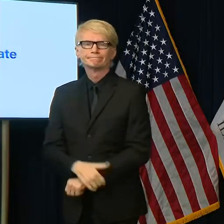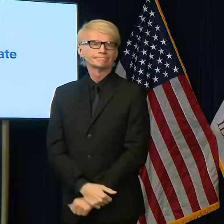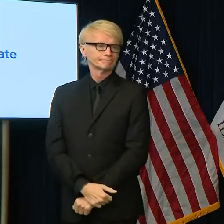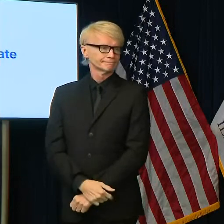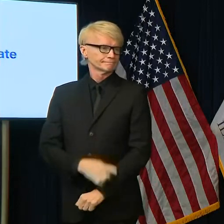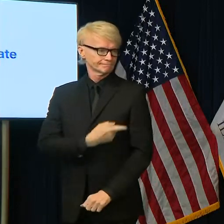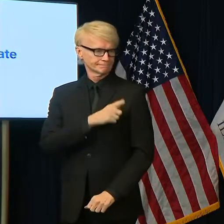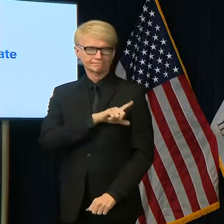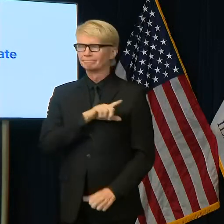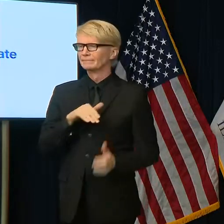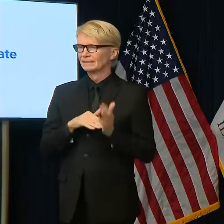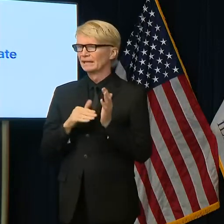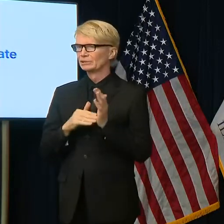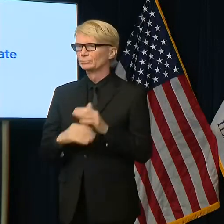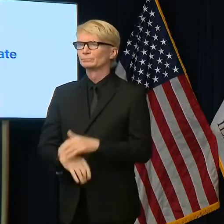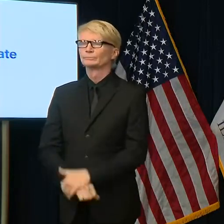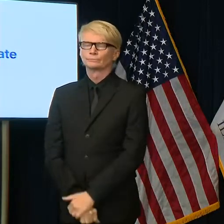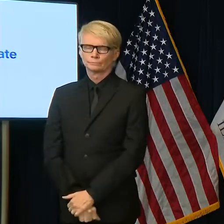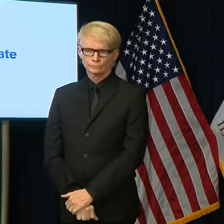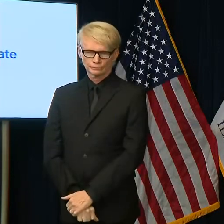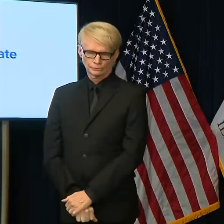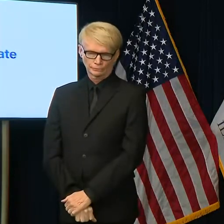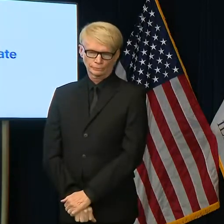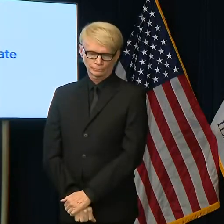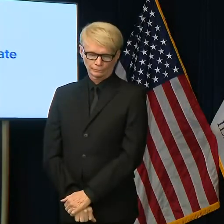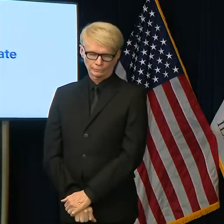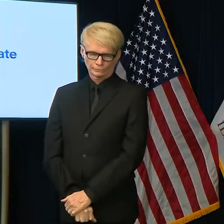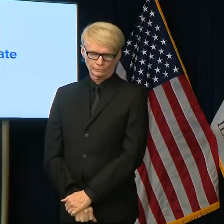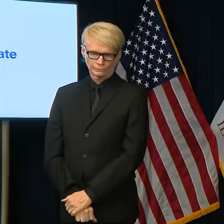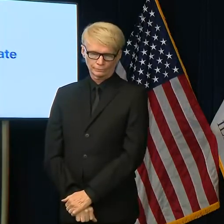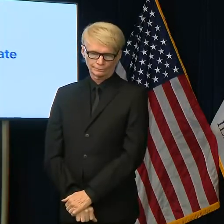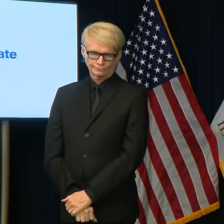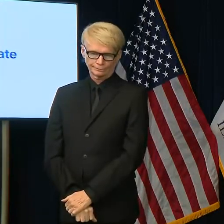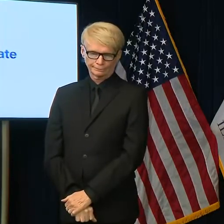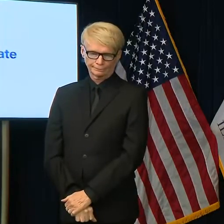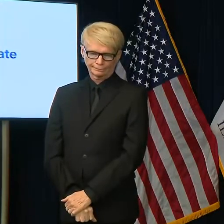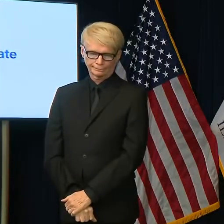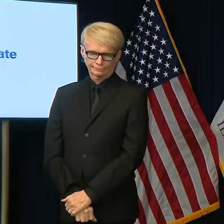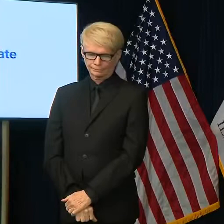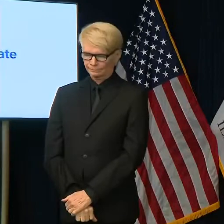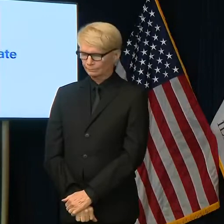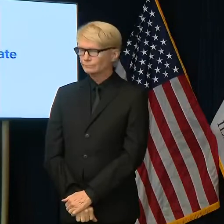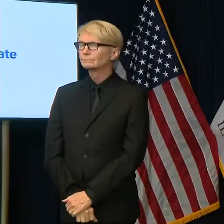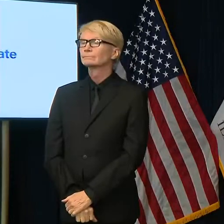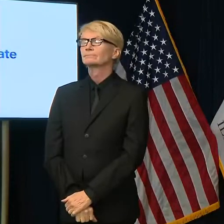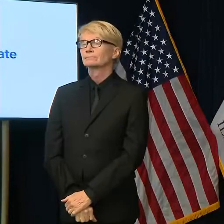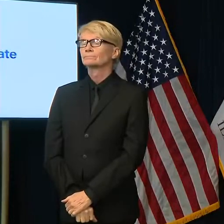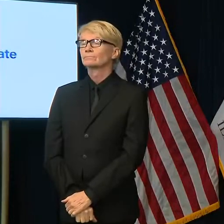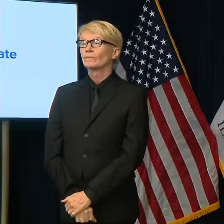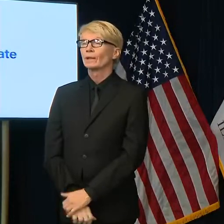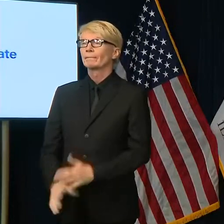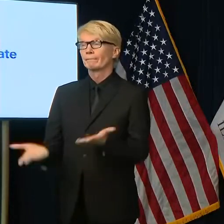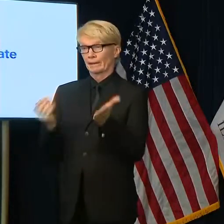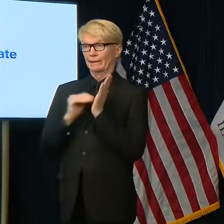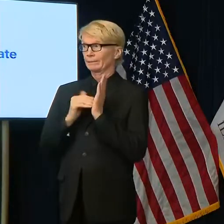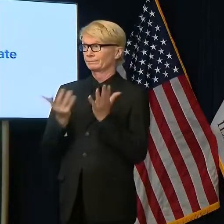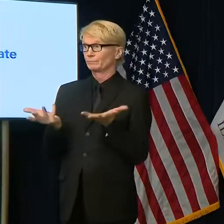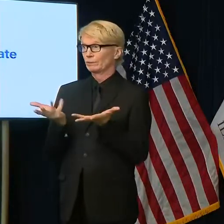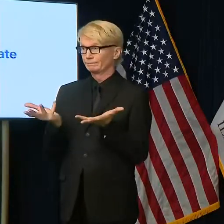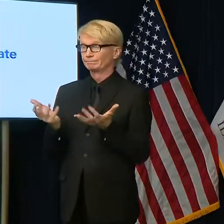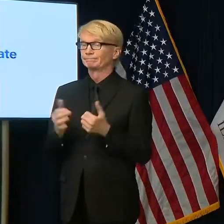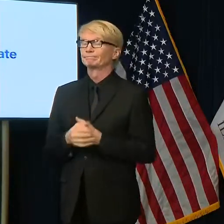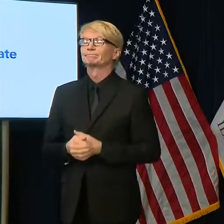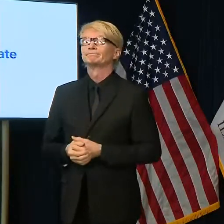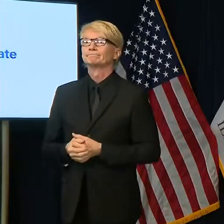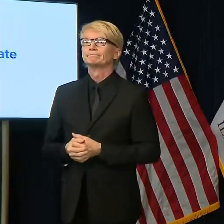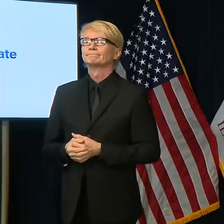I think I'd hand over to the doctor for that. Sorry. No. So again, we'll be waiting